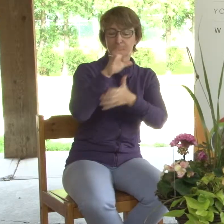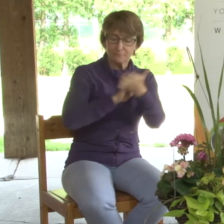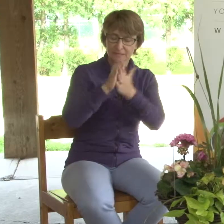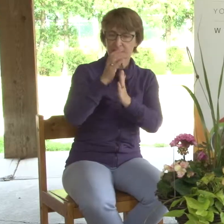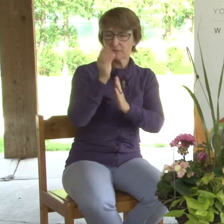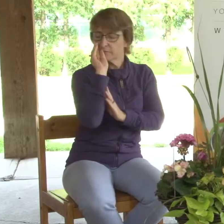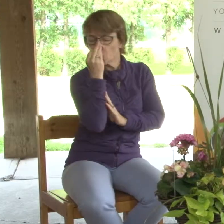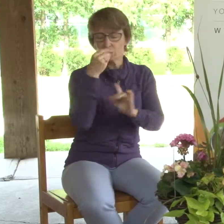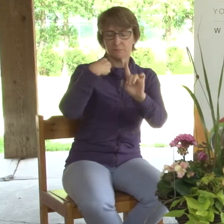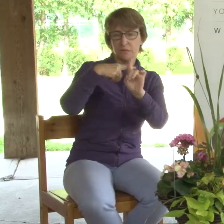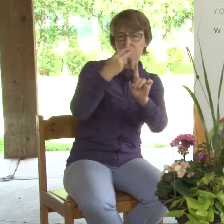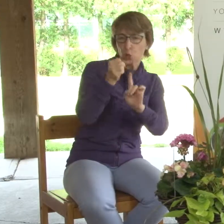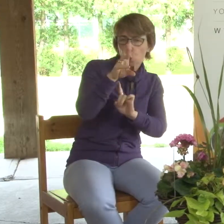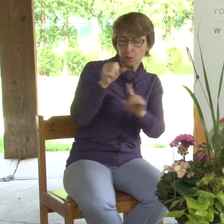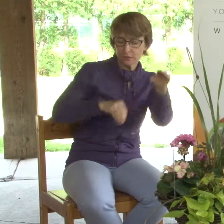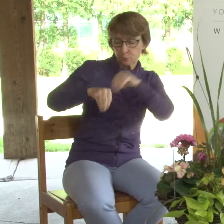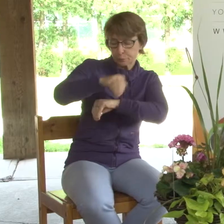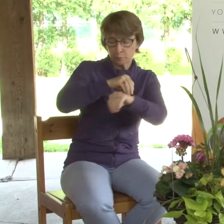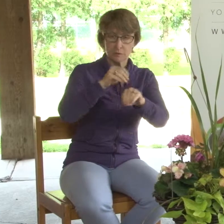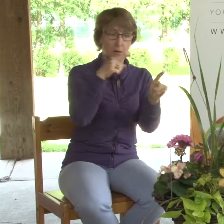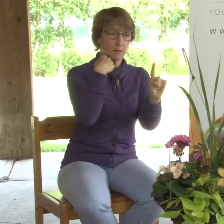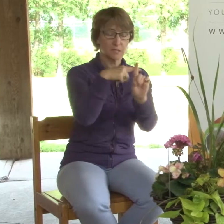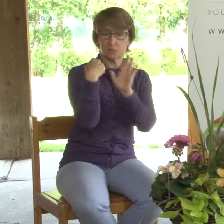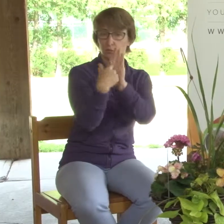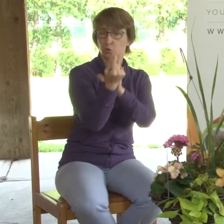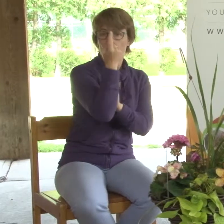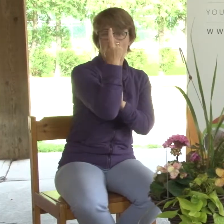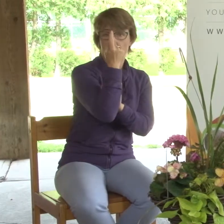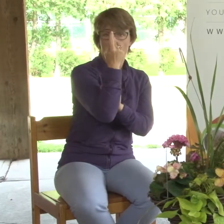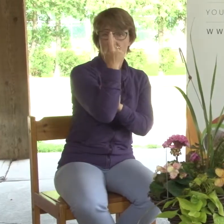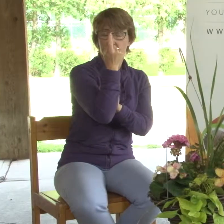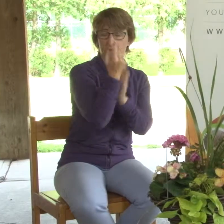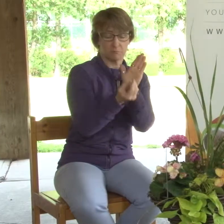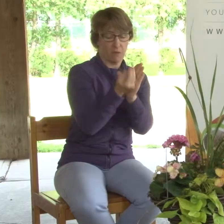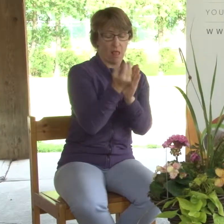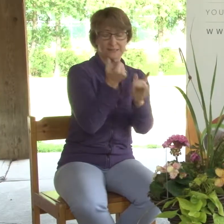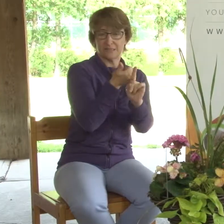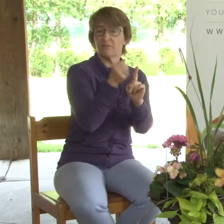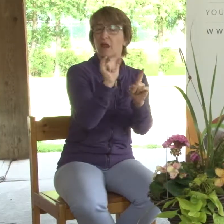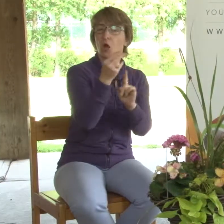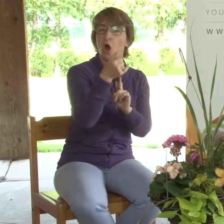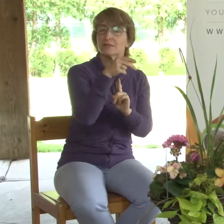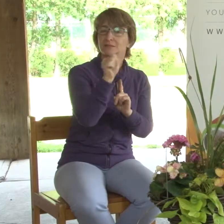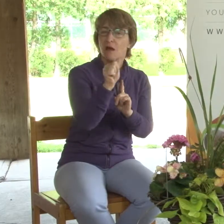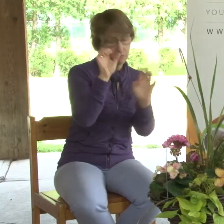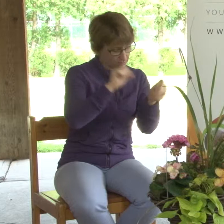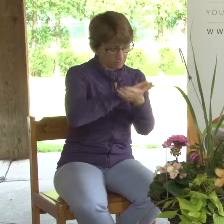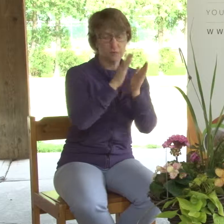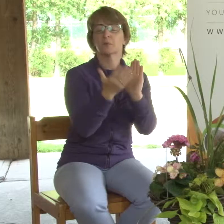herbs. And I've shown you that you can take one solitary plant, such as a hosta, and make a beautiful